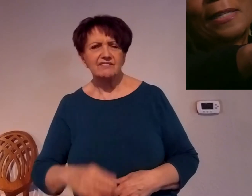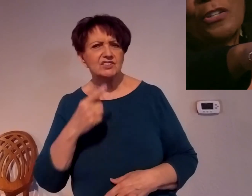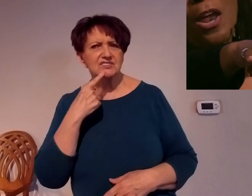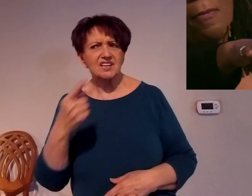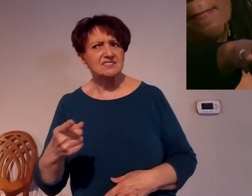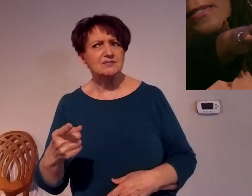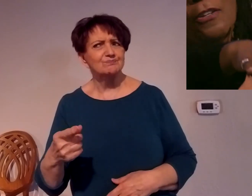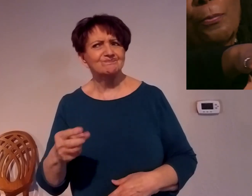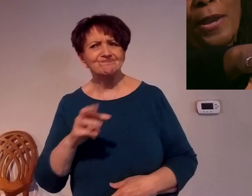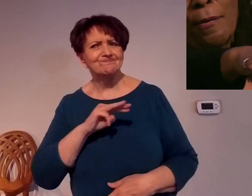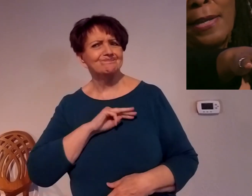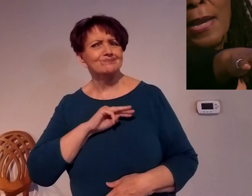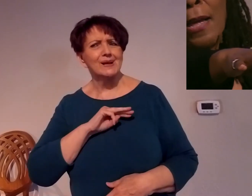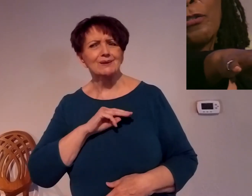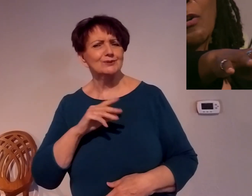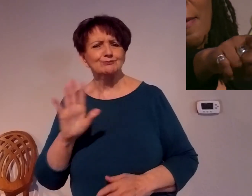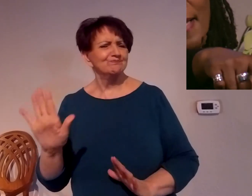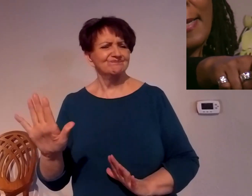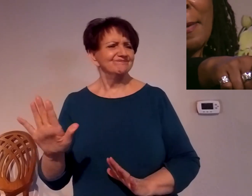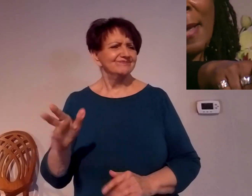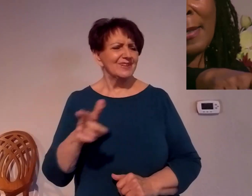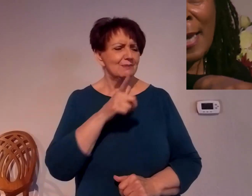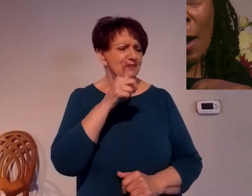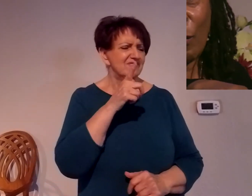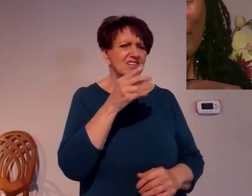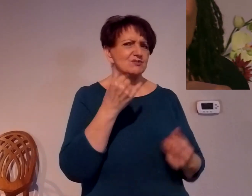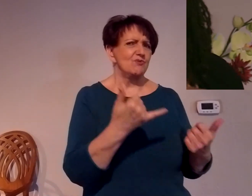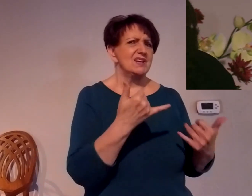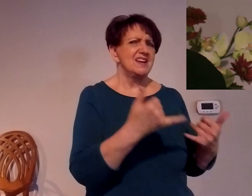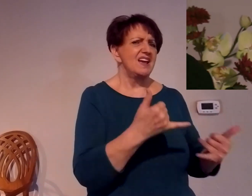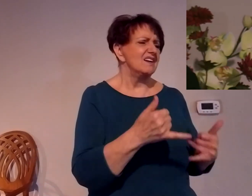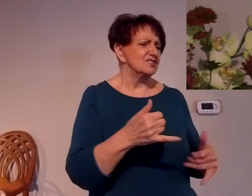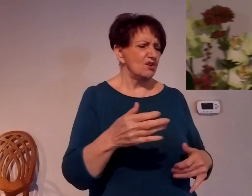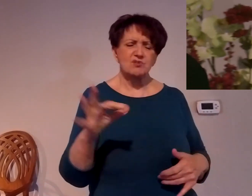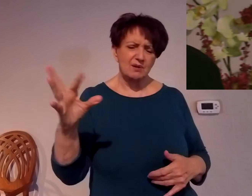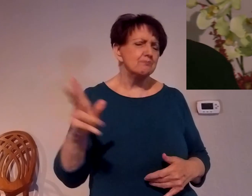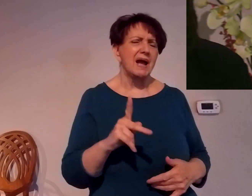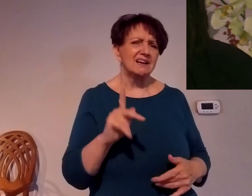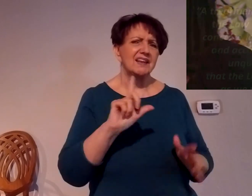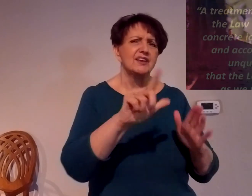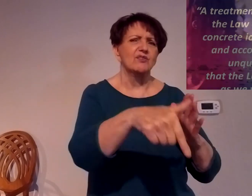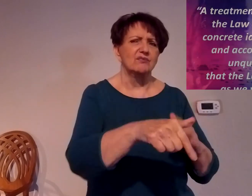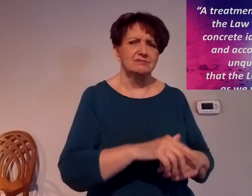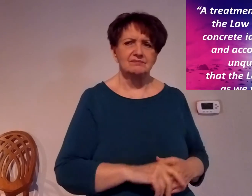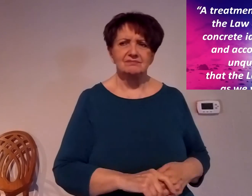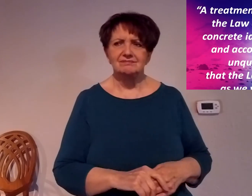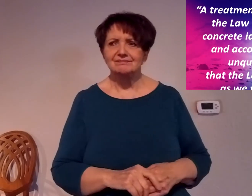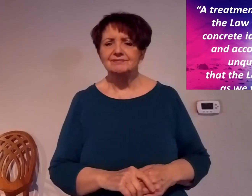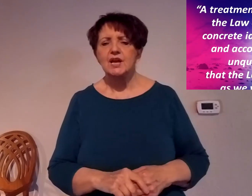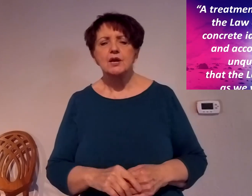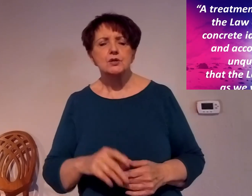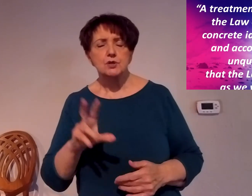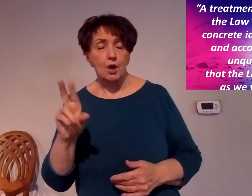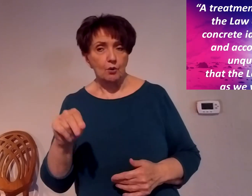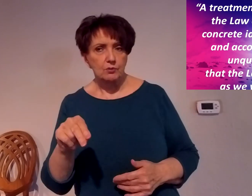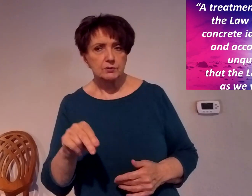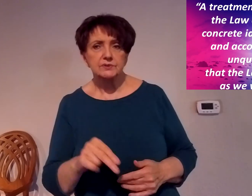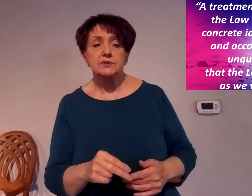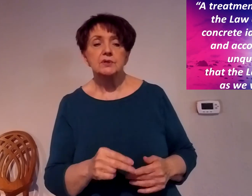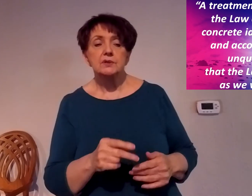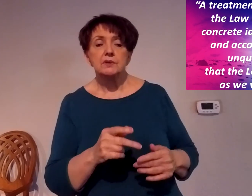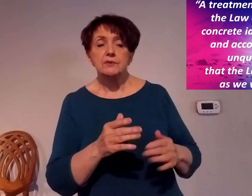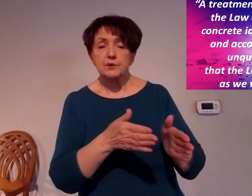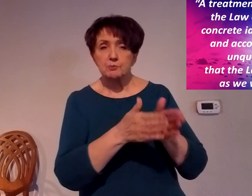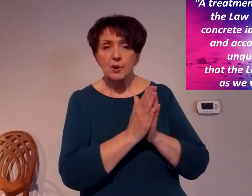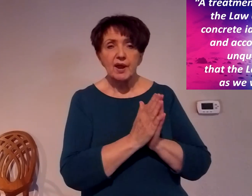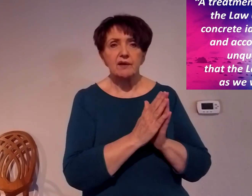but I'm on my lunch break right now, so come back in about an hour." So a treatment is a statement in the law embodying